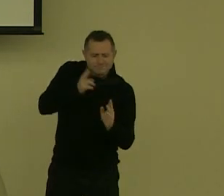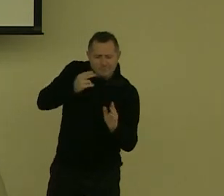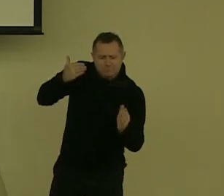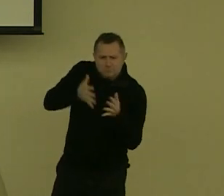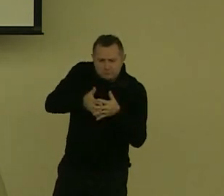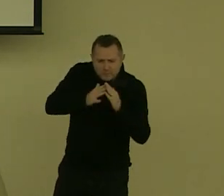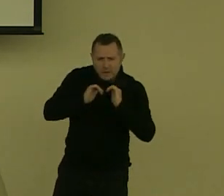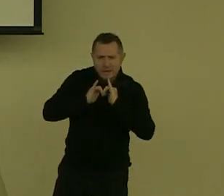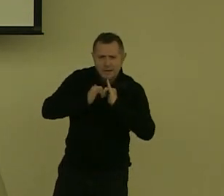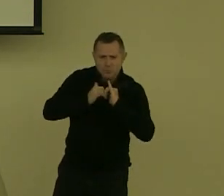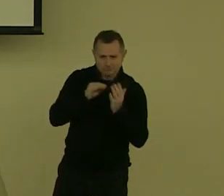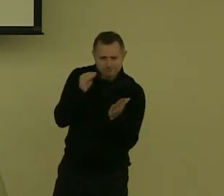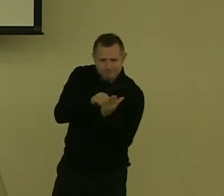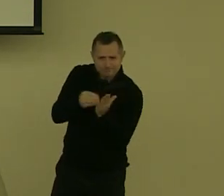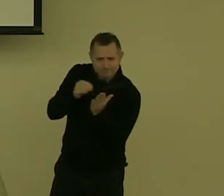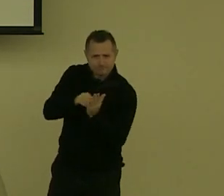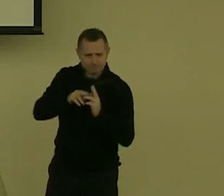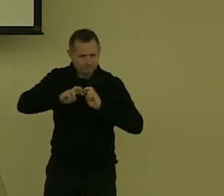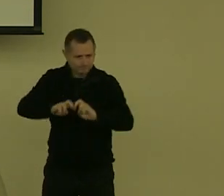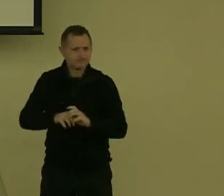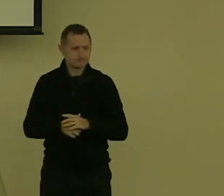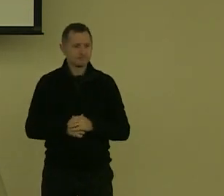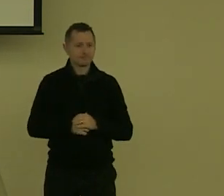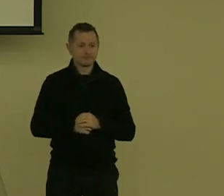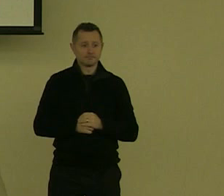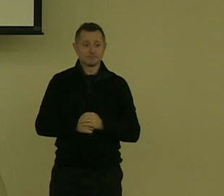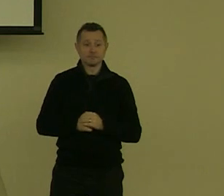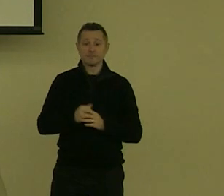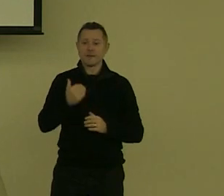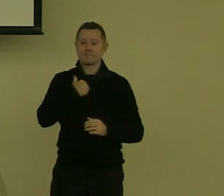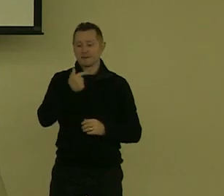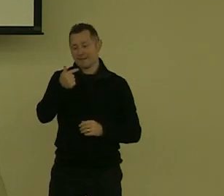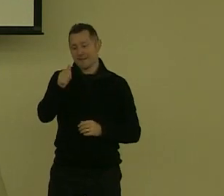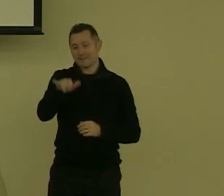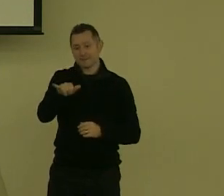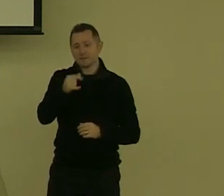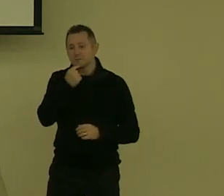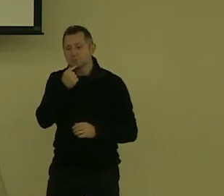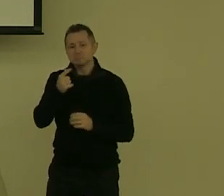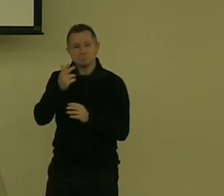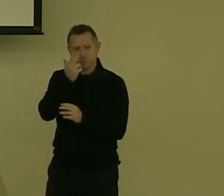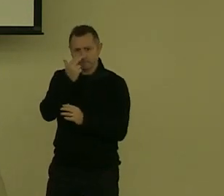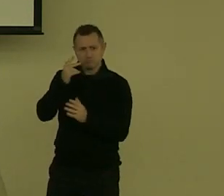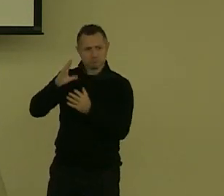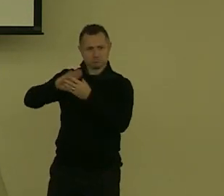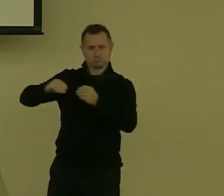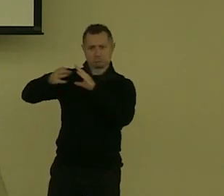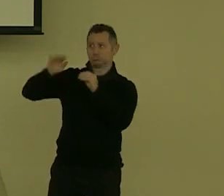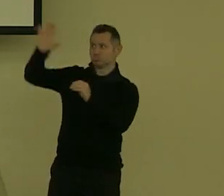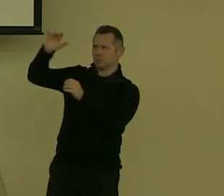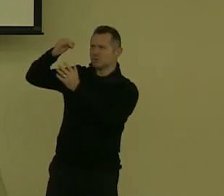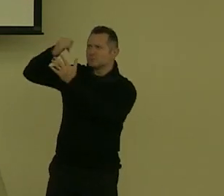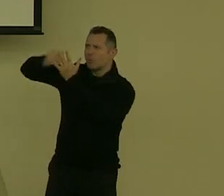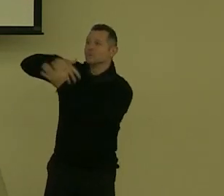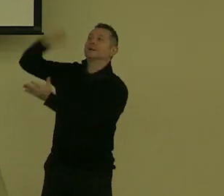Cruz, father of gay comics. We have an amazing collection of over 2,100 pieces